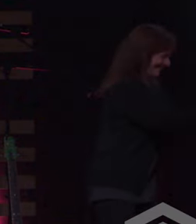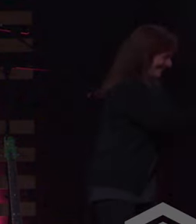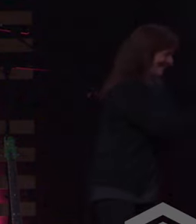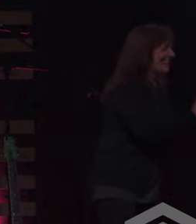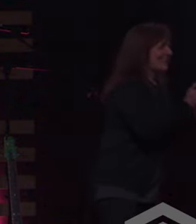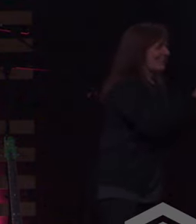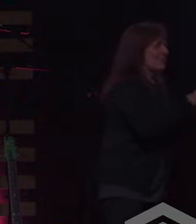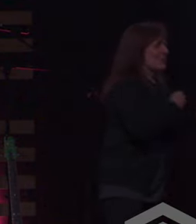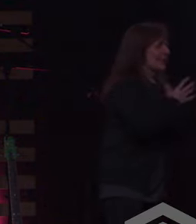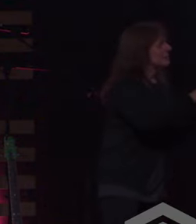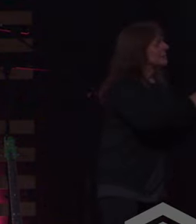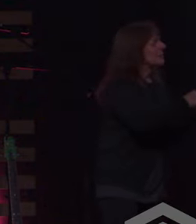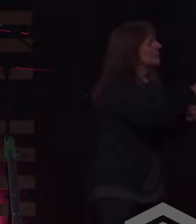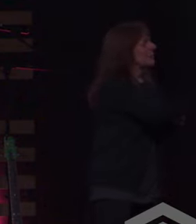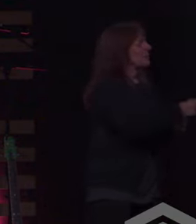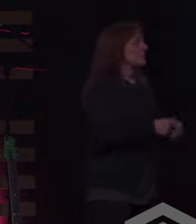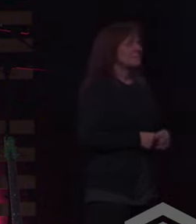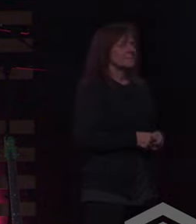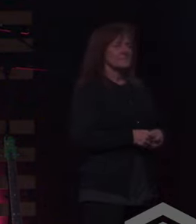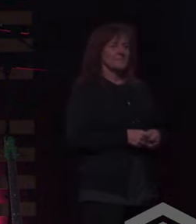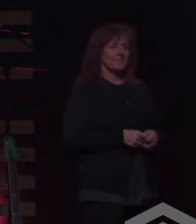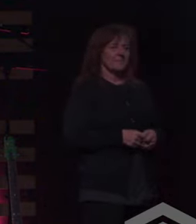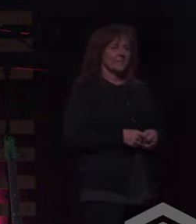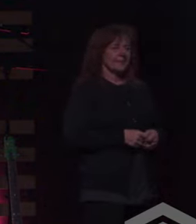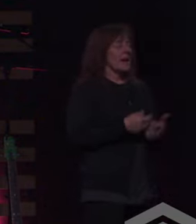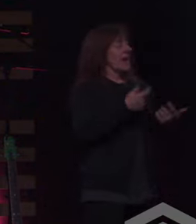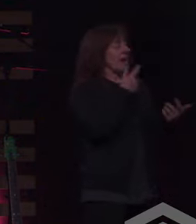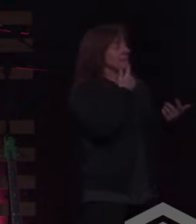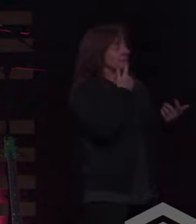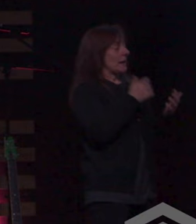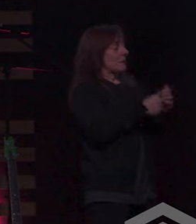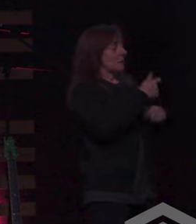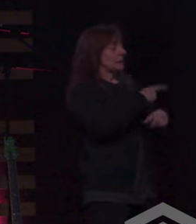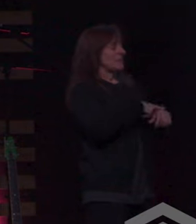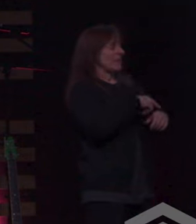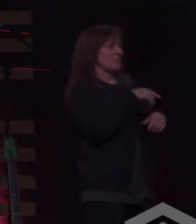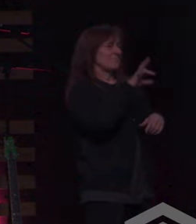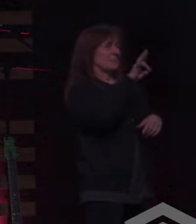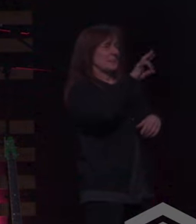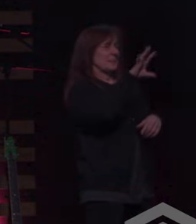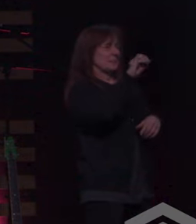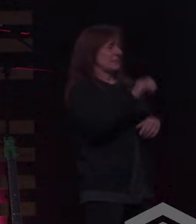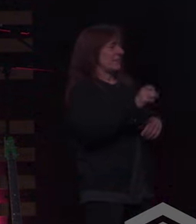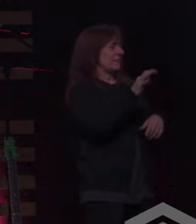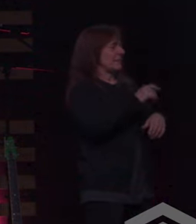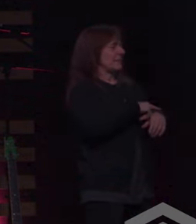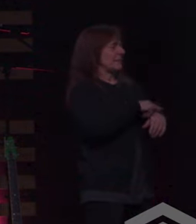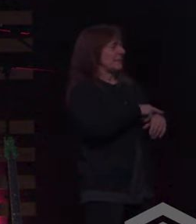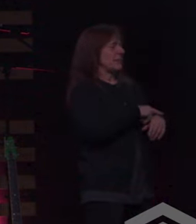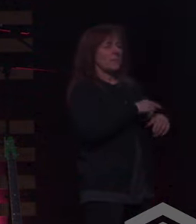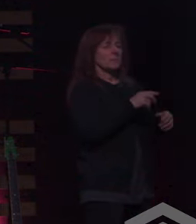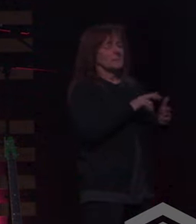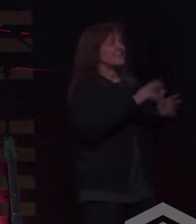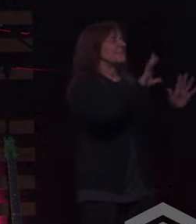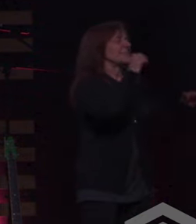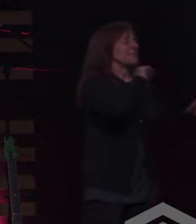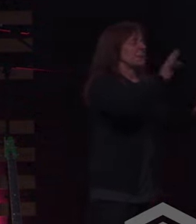grace there, and I say, what does this mean to you? I would say 75% of the time now it's, well, that's